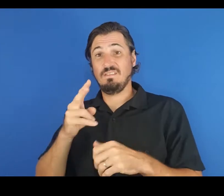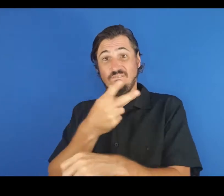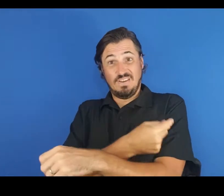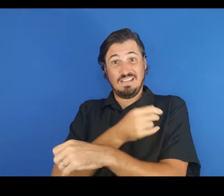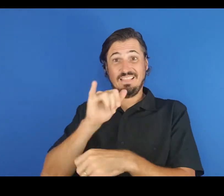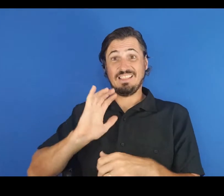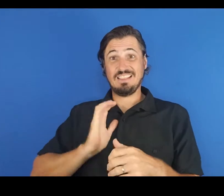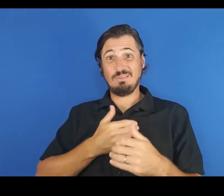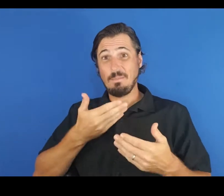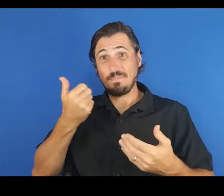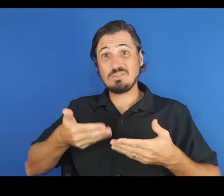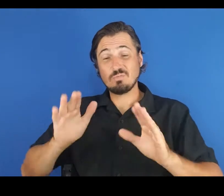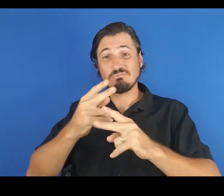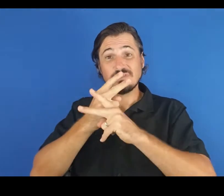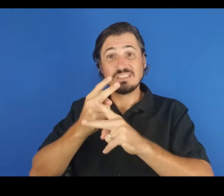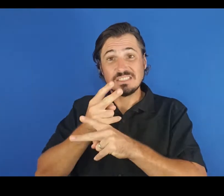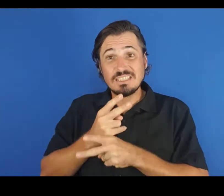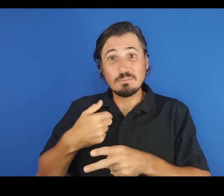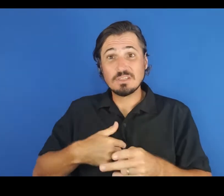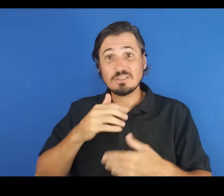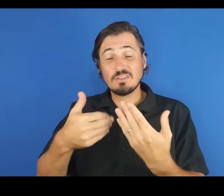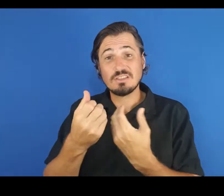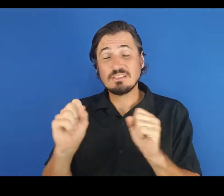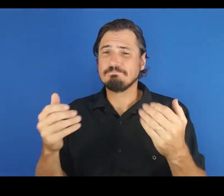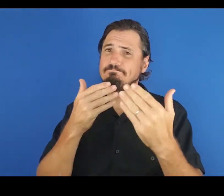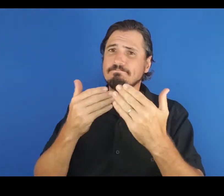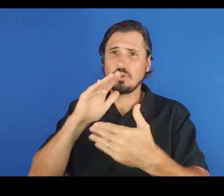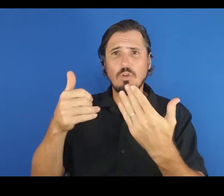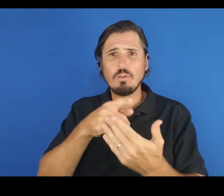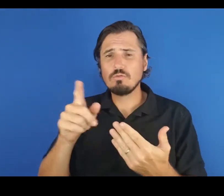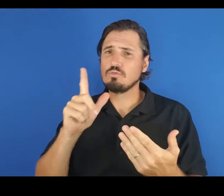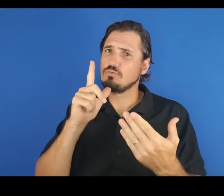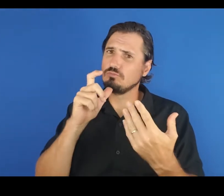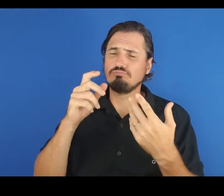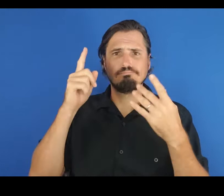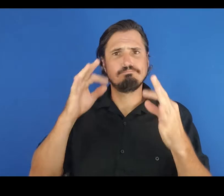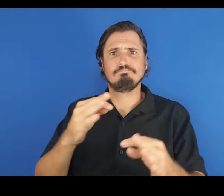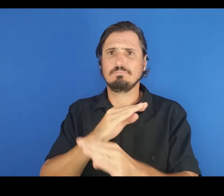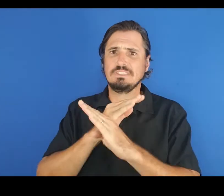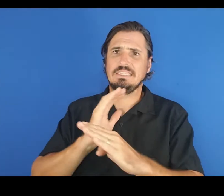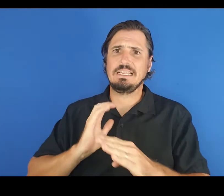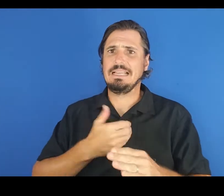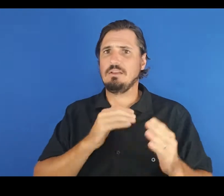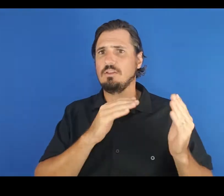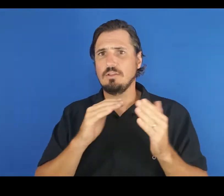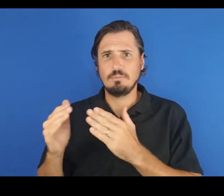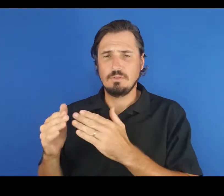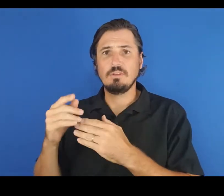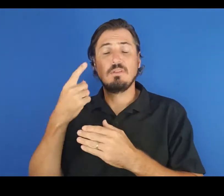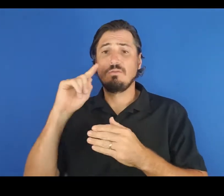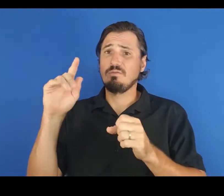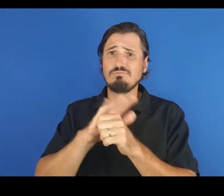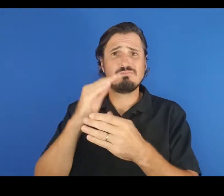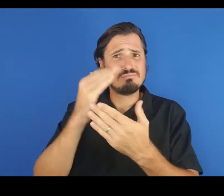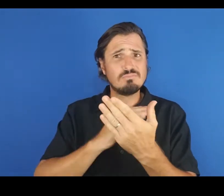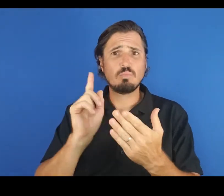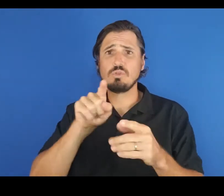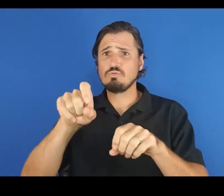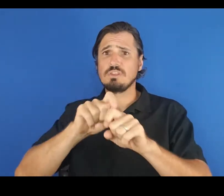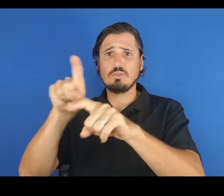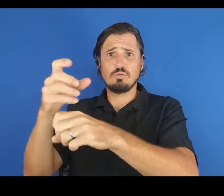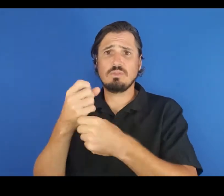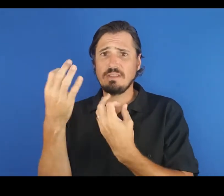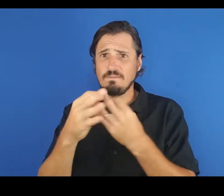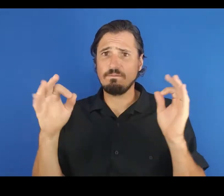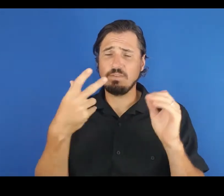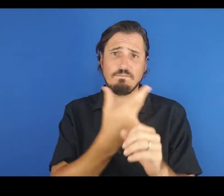most effective tool to keep our community safe. Mahalo to everyone who is protecting our community. For a full list of locations to